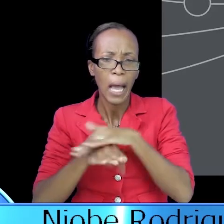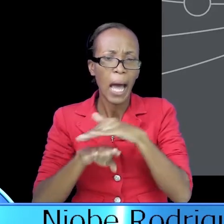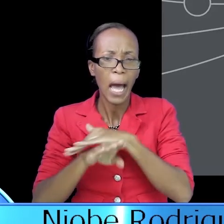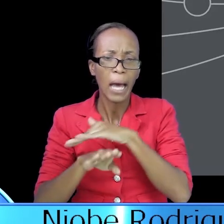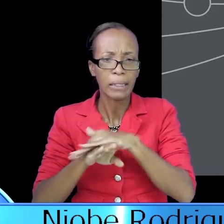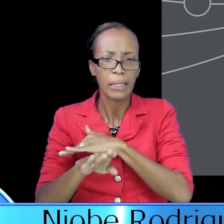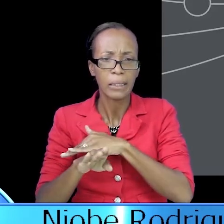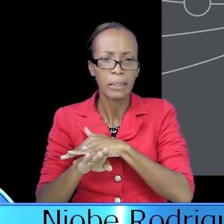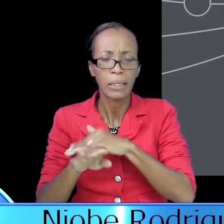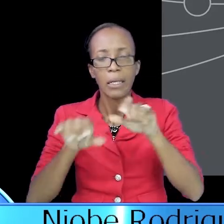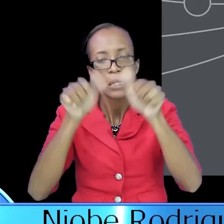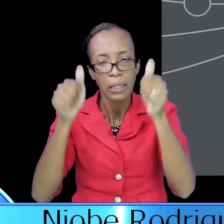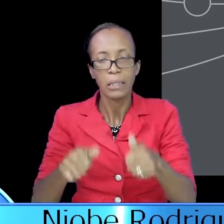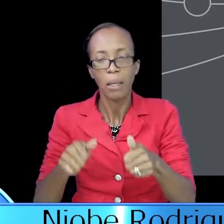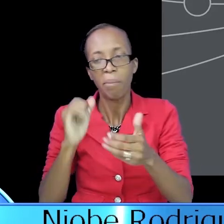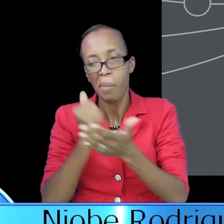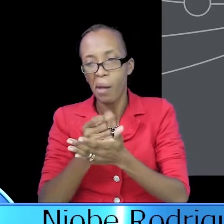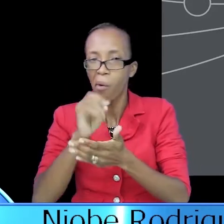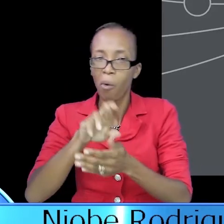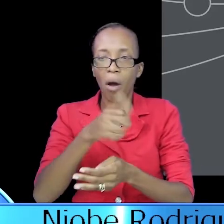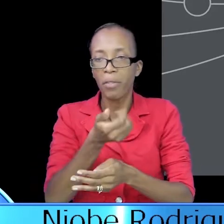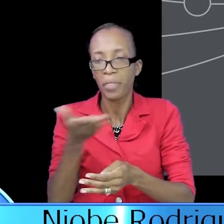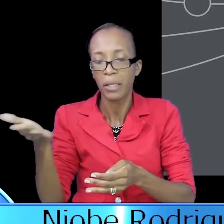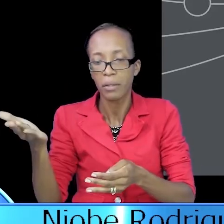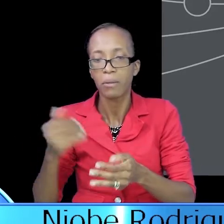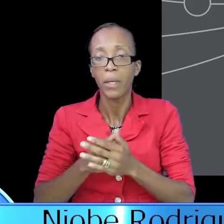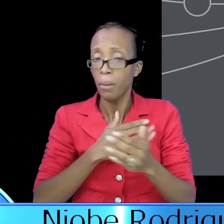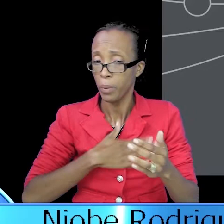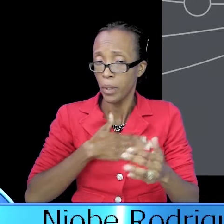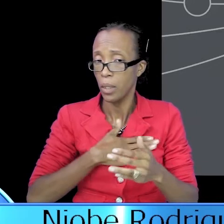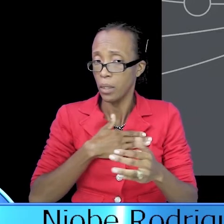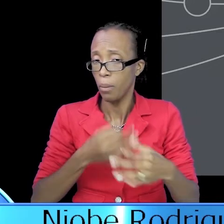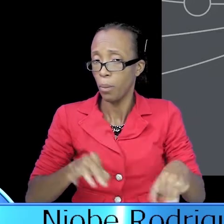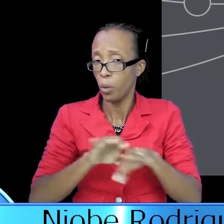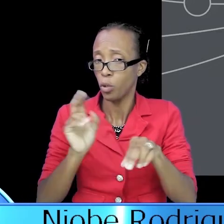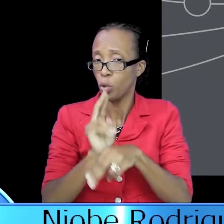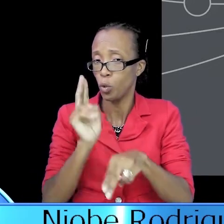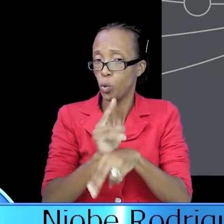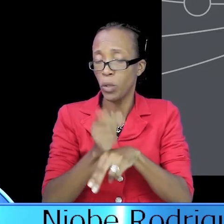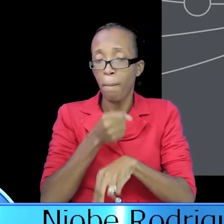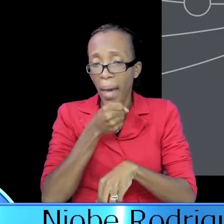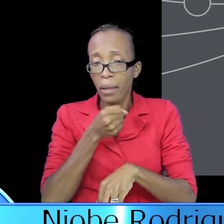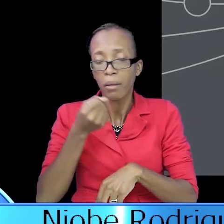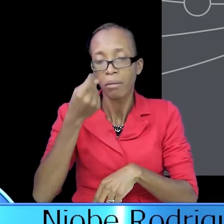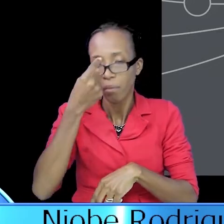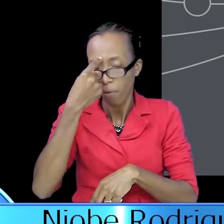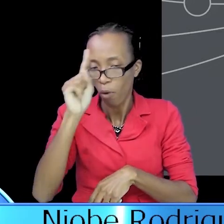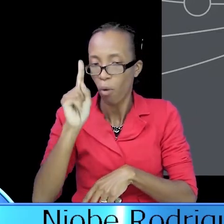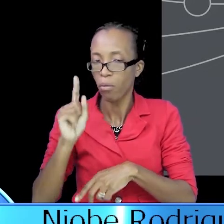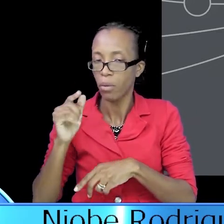for instance, the banking system, you could perhaps make some suggestions or ask questions in terms of how we can go